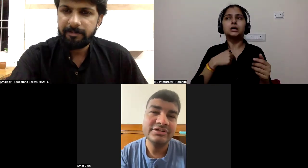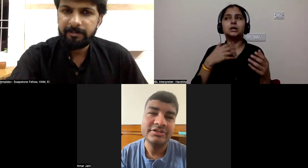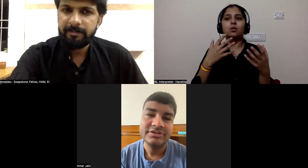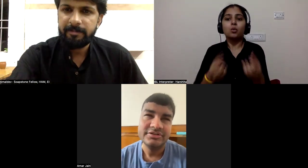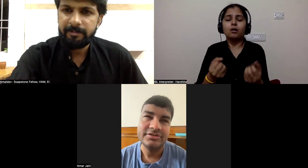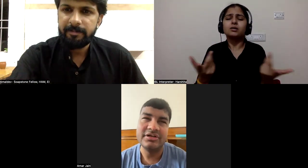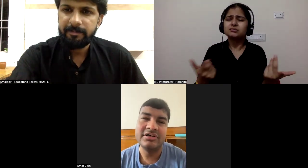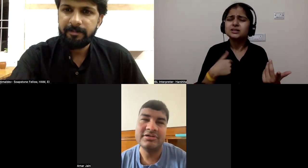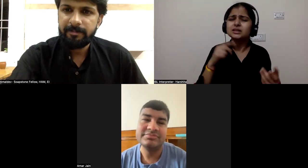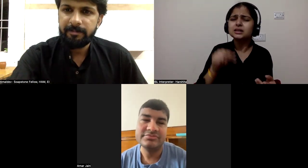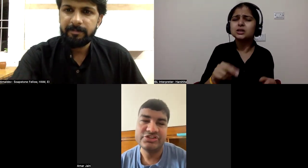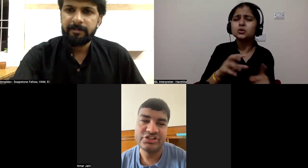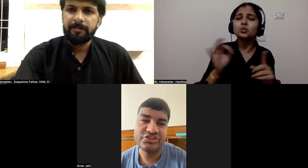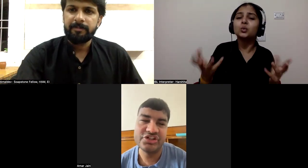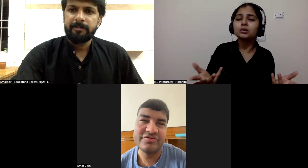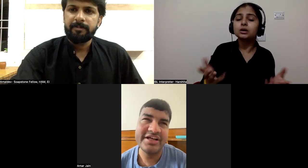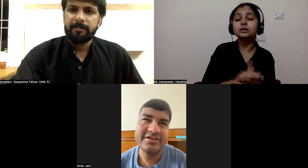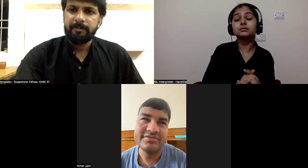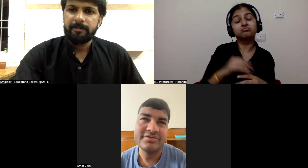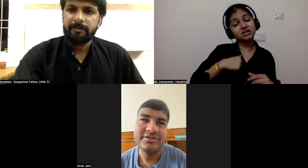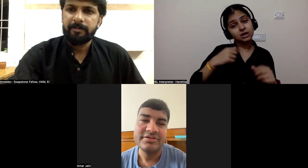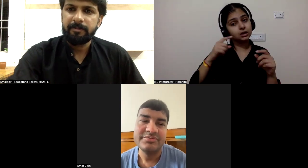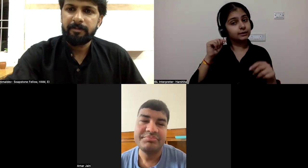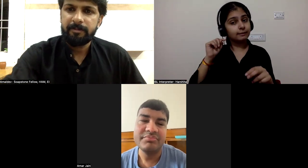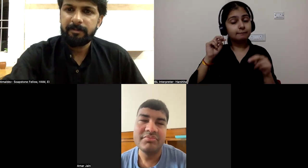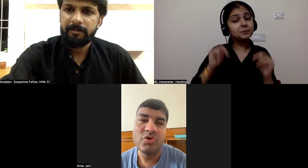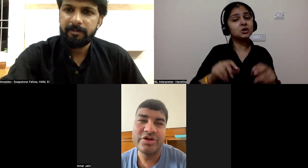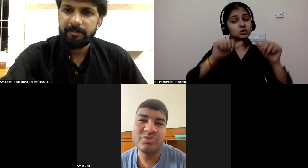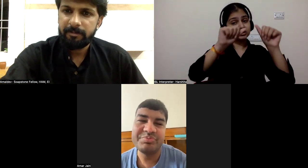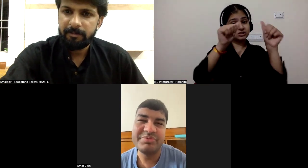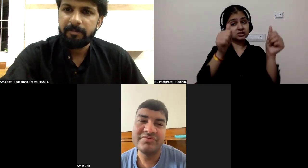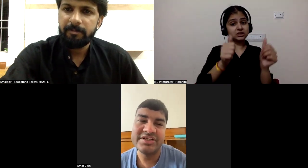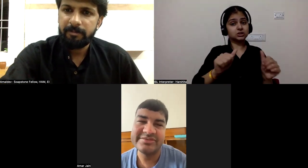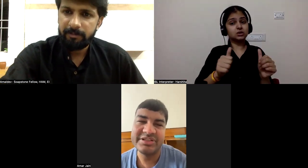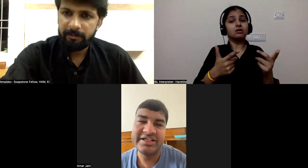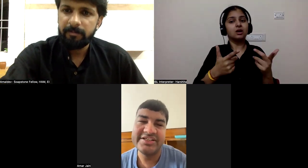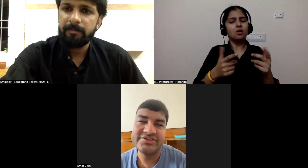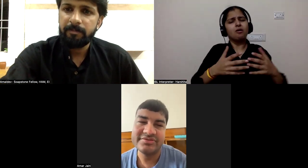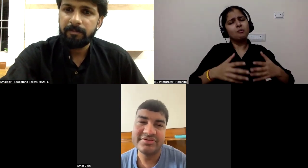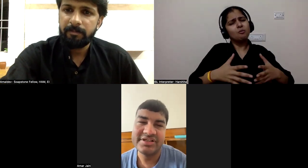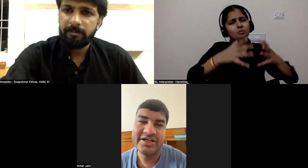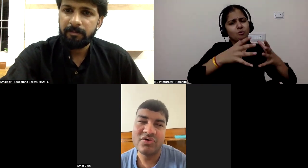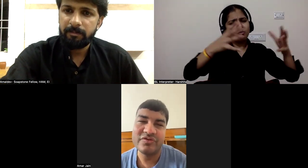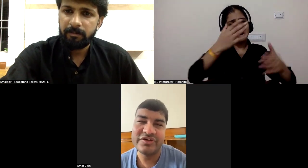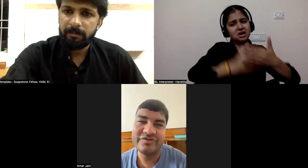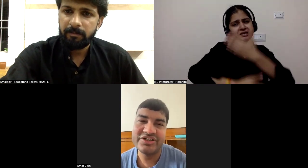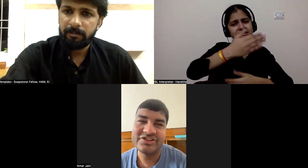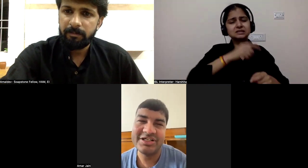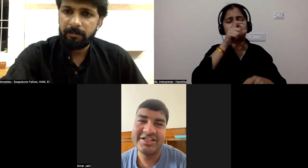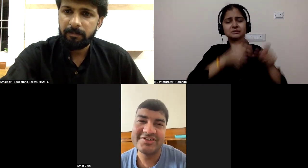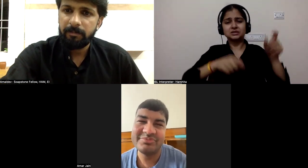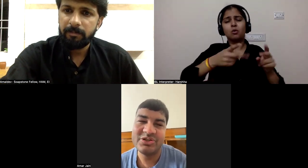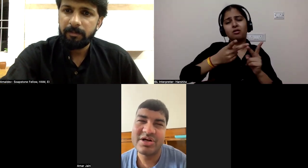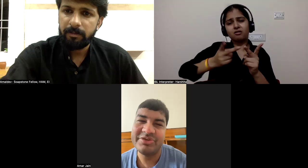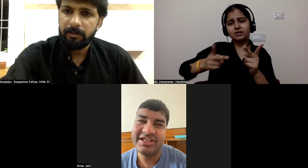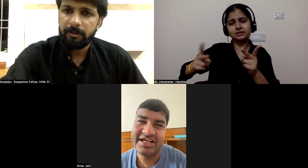have a structure where more and more people with disabilities and of different